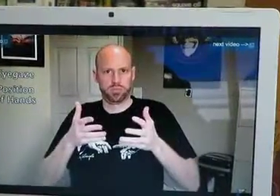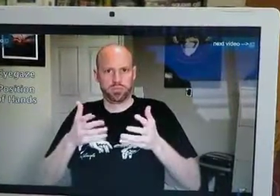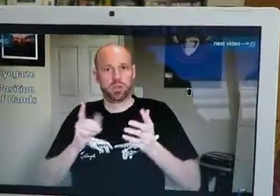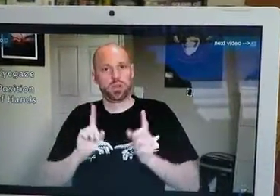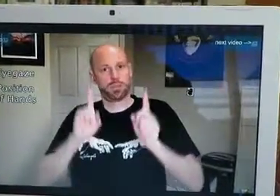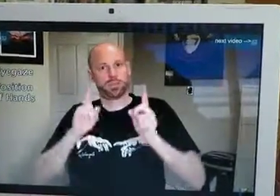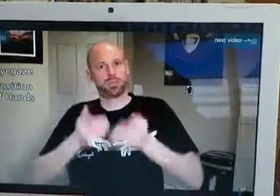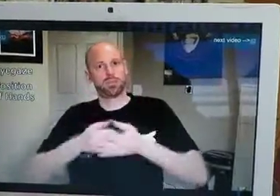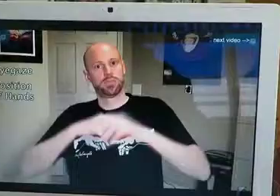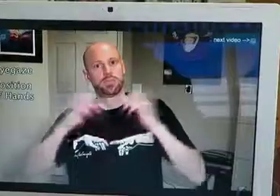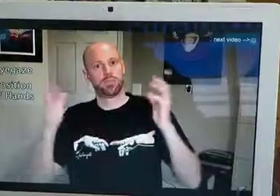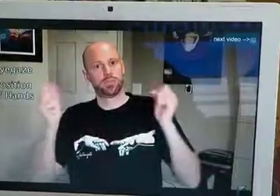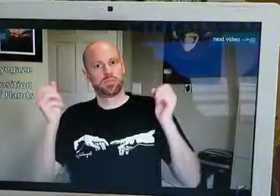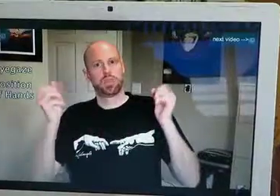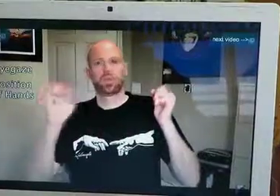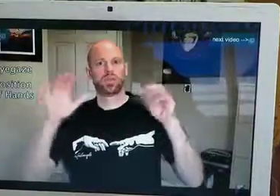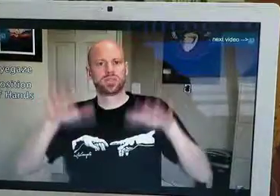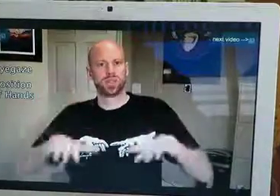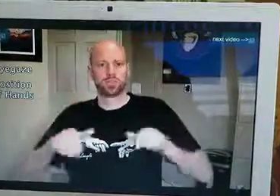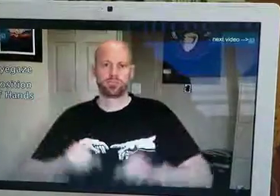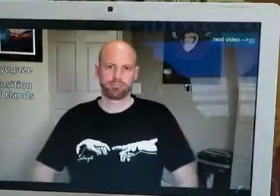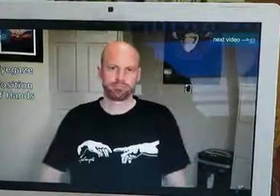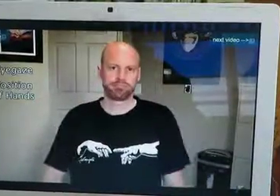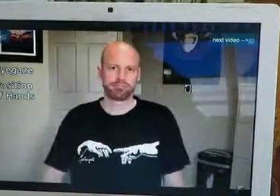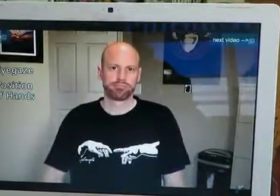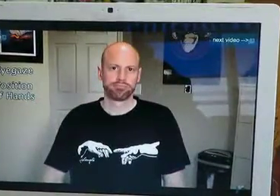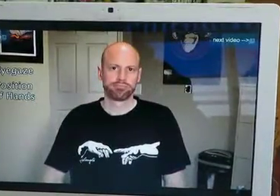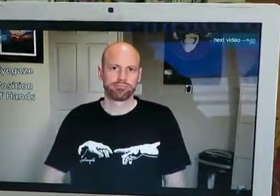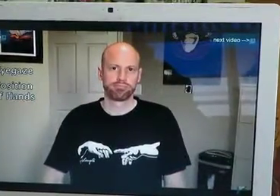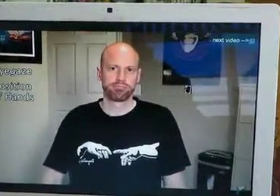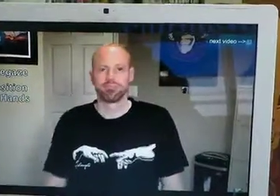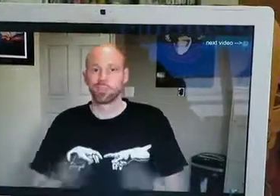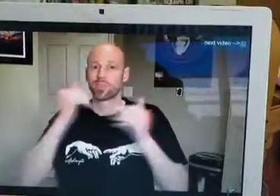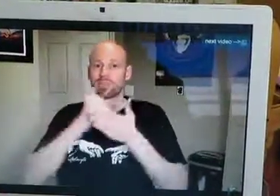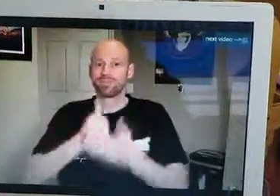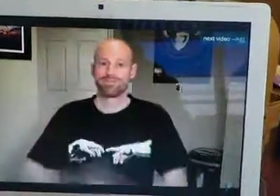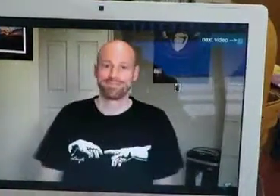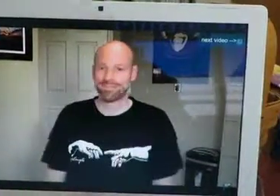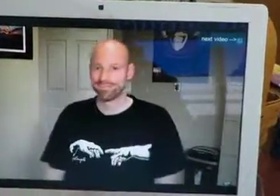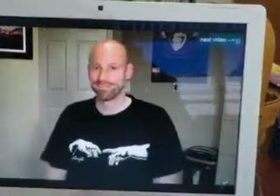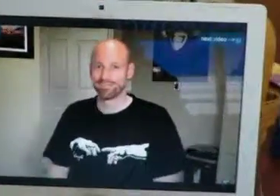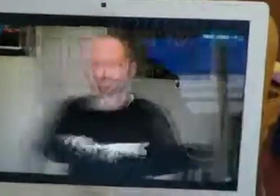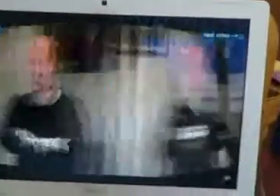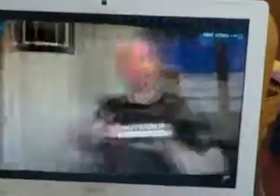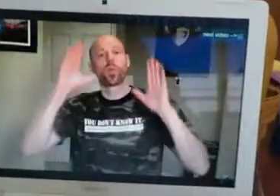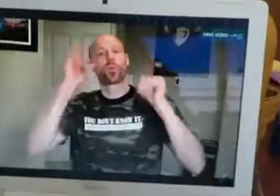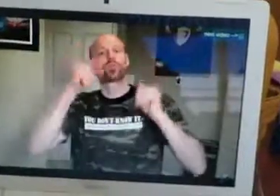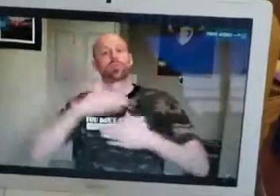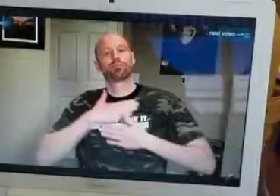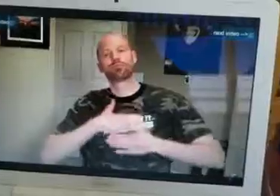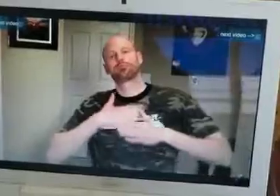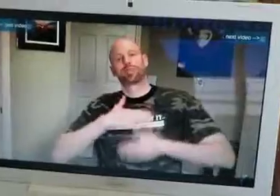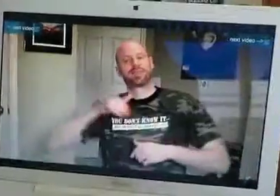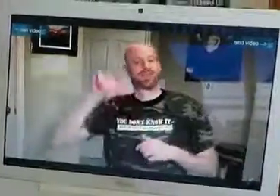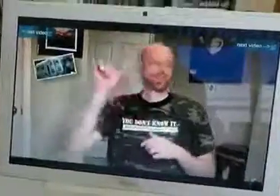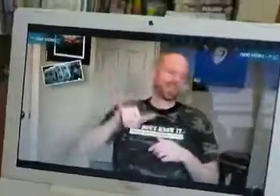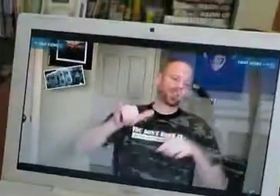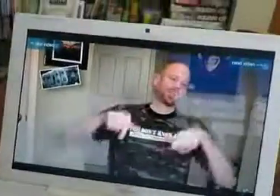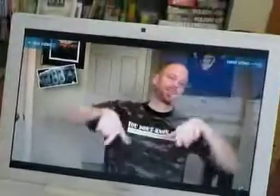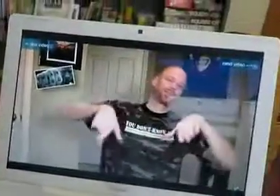hands. If they're up, that means continue down. When they continue signing, if they're up, then if they're down, they